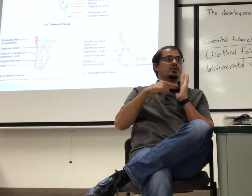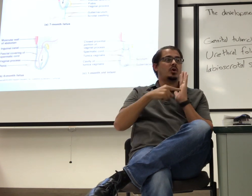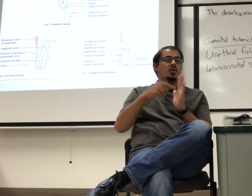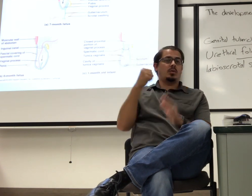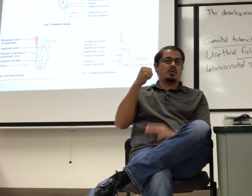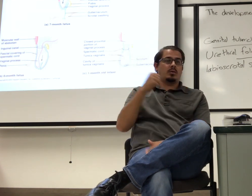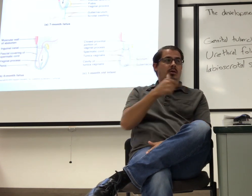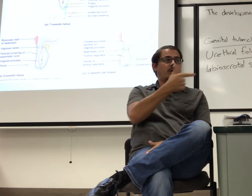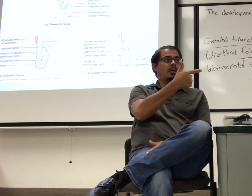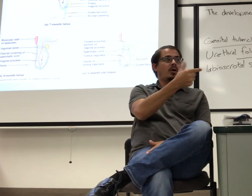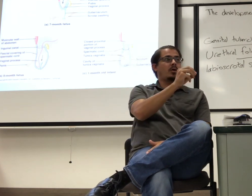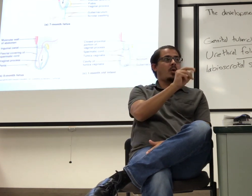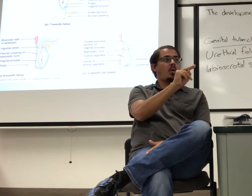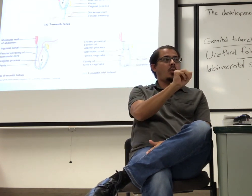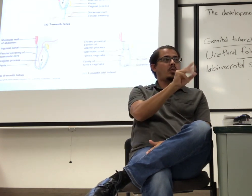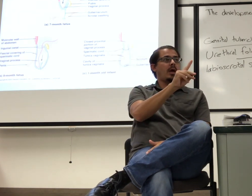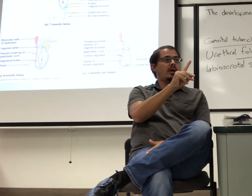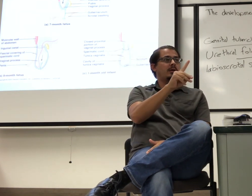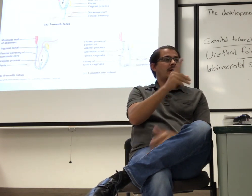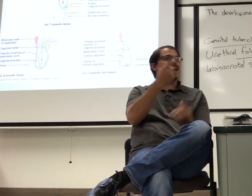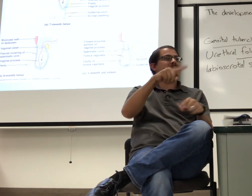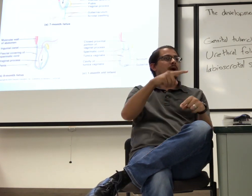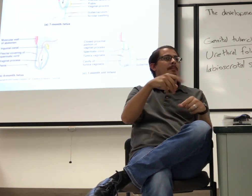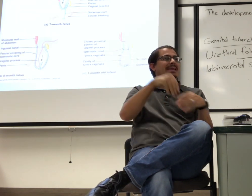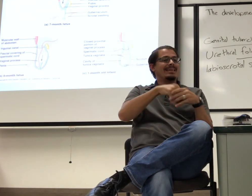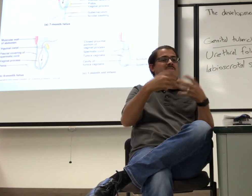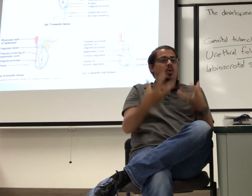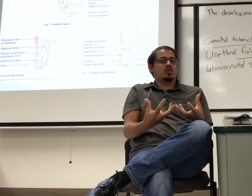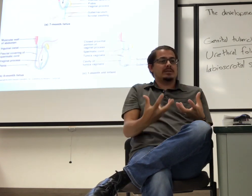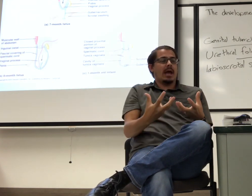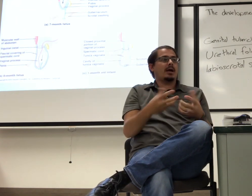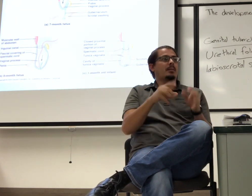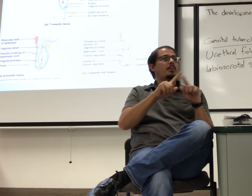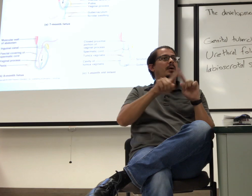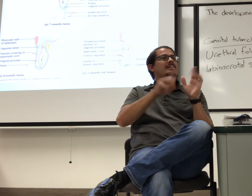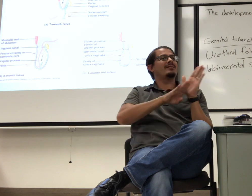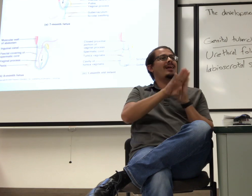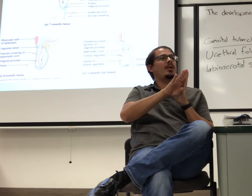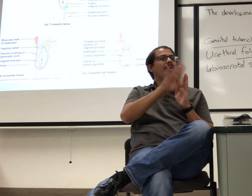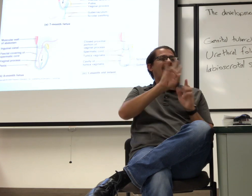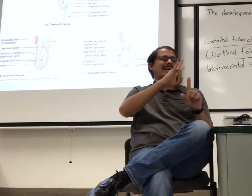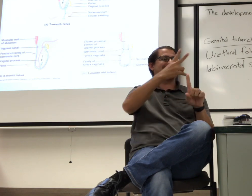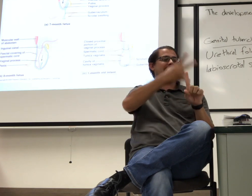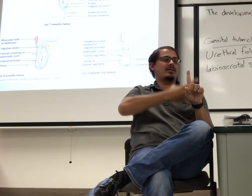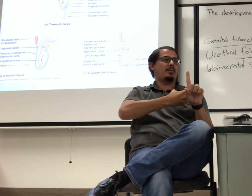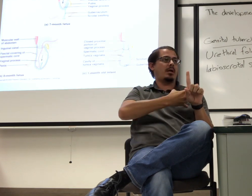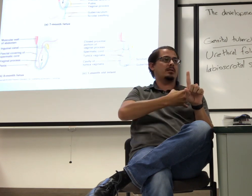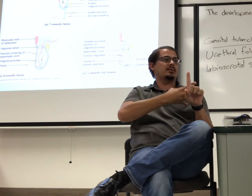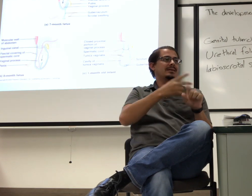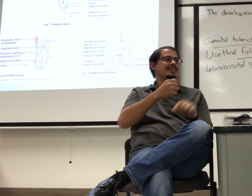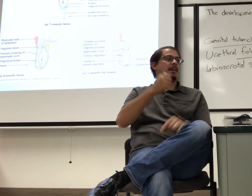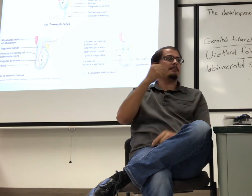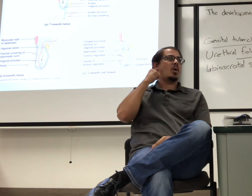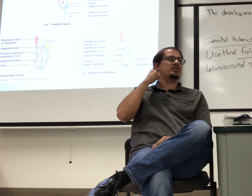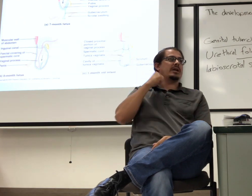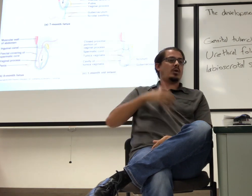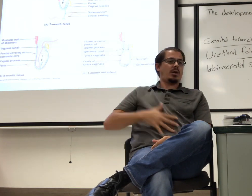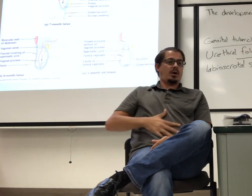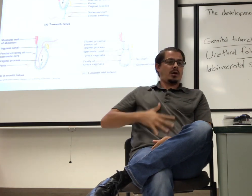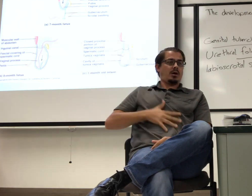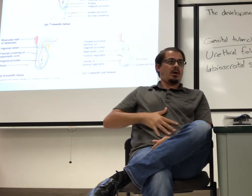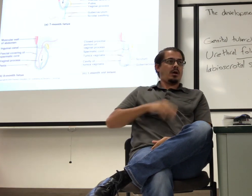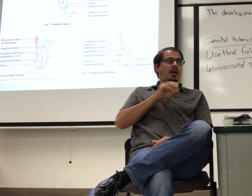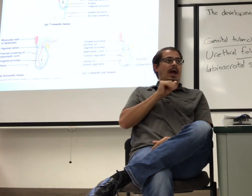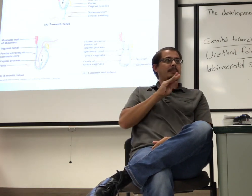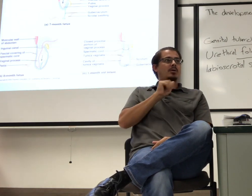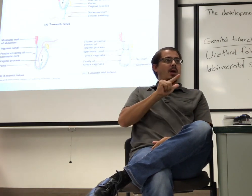Now the gonad ends up in the scrotal sac, but in development at around 7 months, it's the posterior abdominal wall,